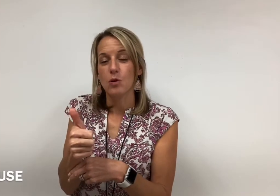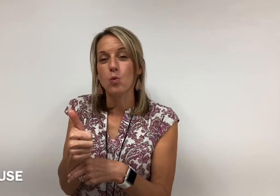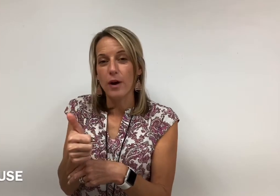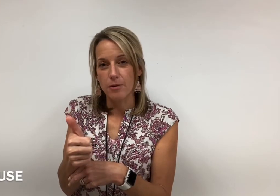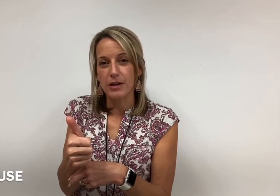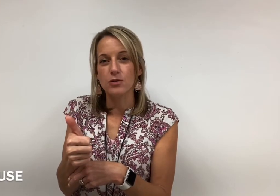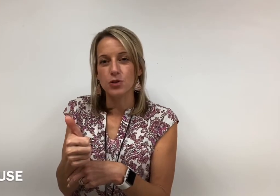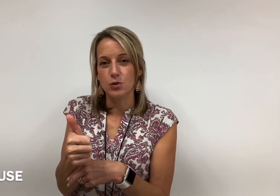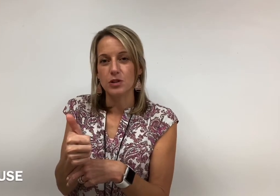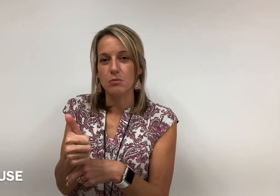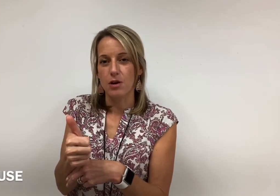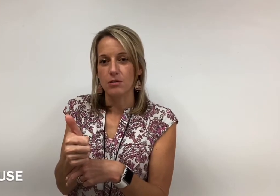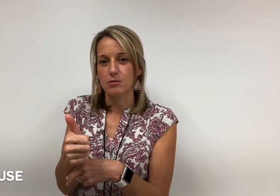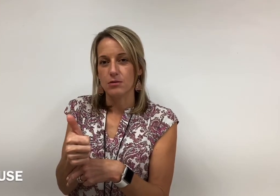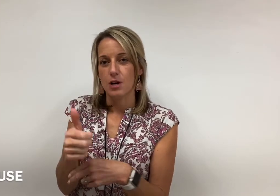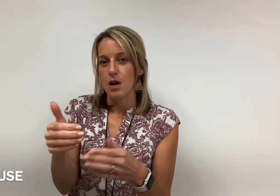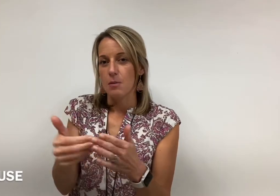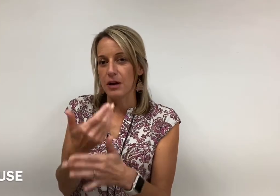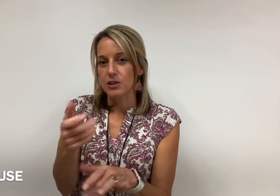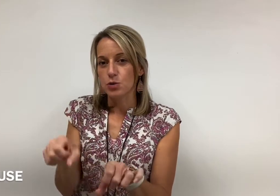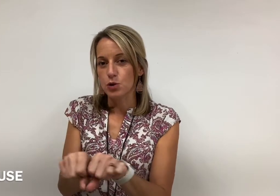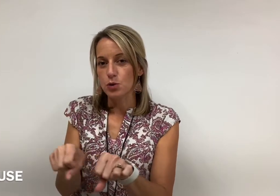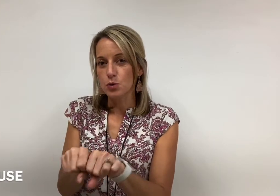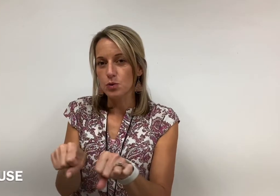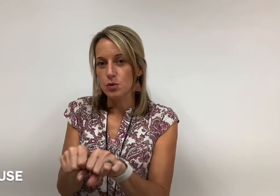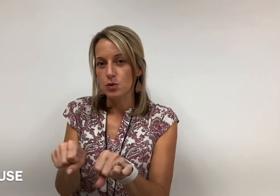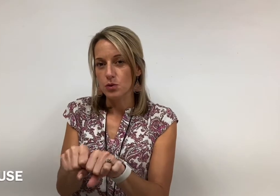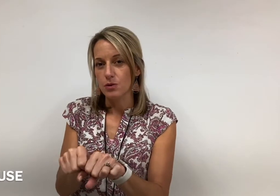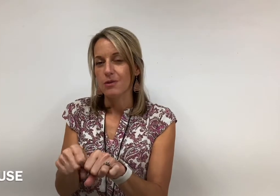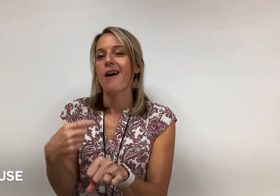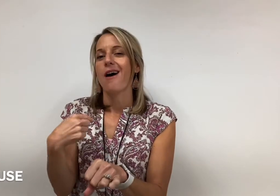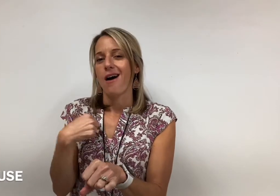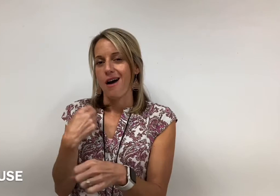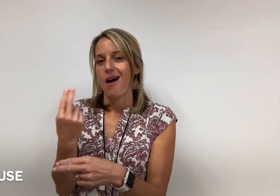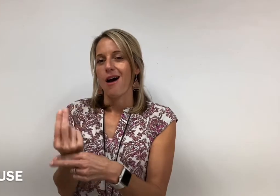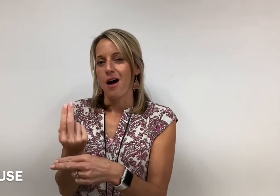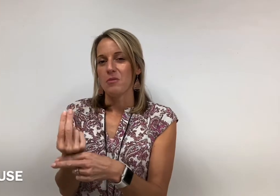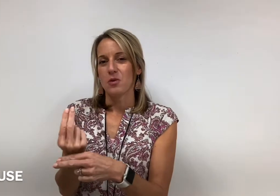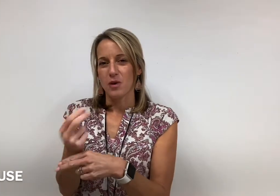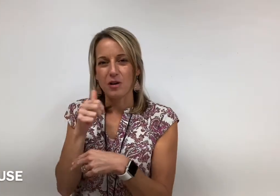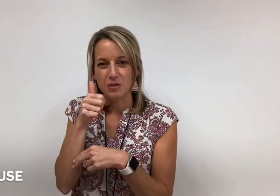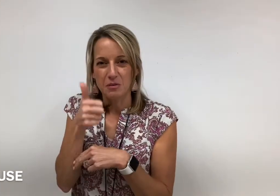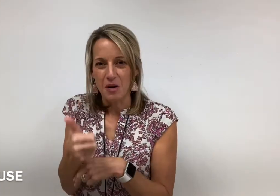wear my new shoes tomorrow. My new shoes, I'm going to wear them tomorrow.